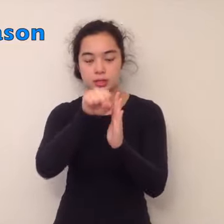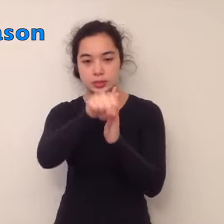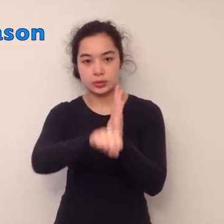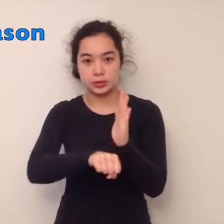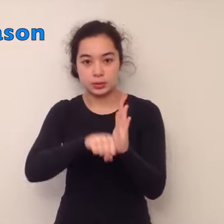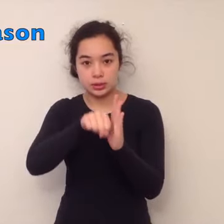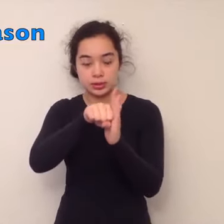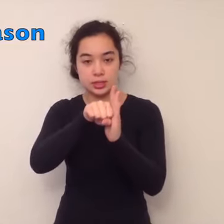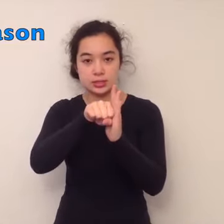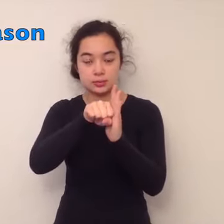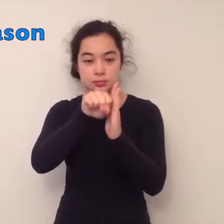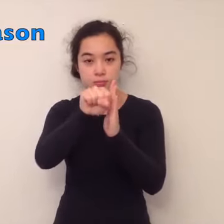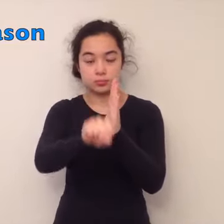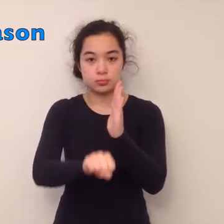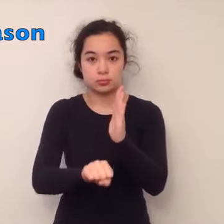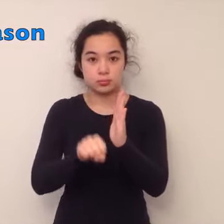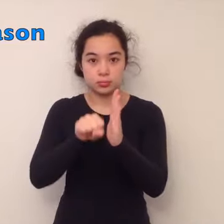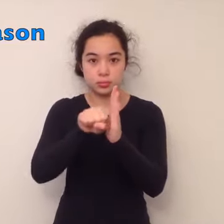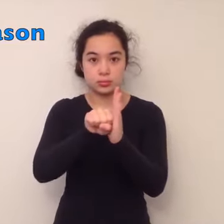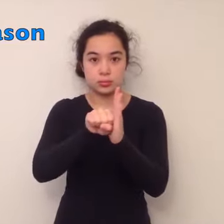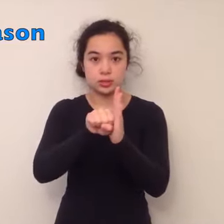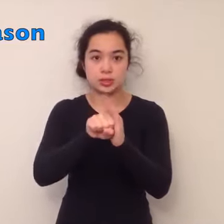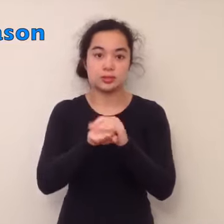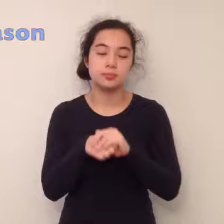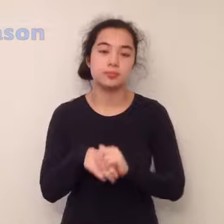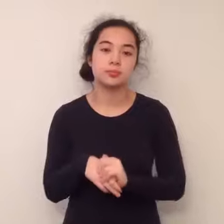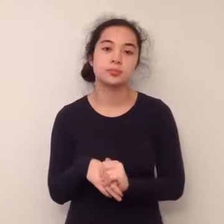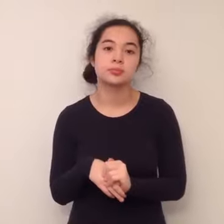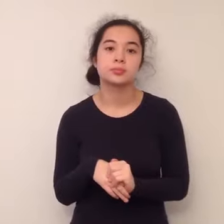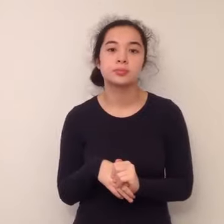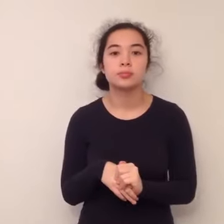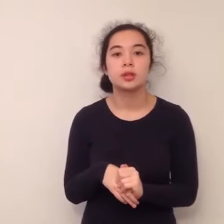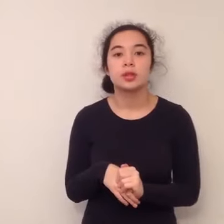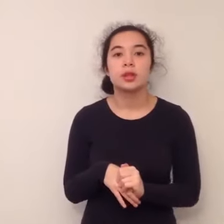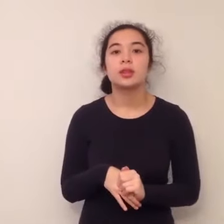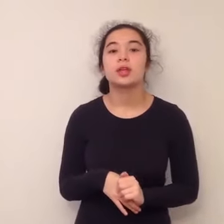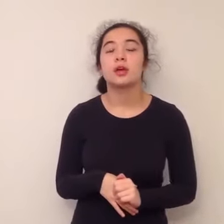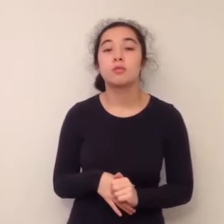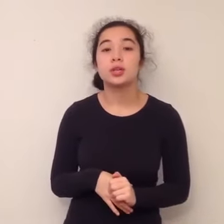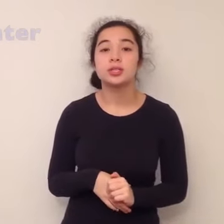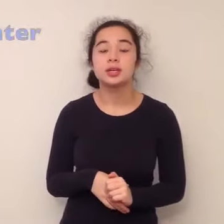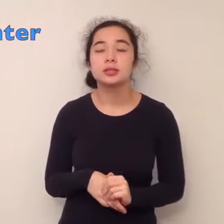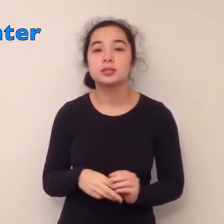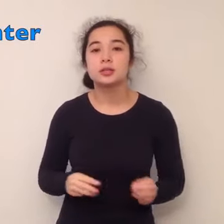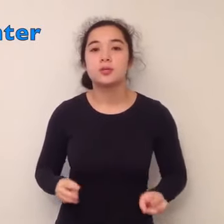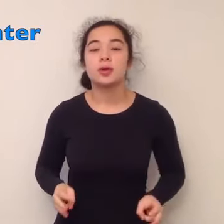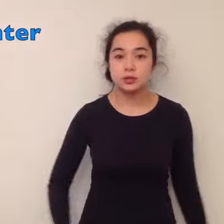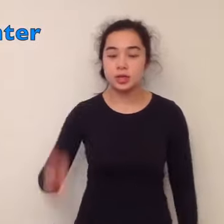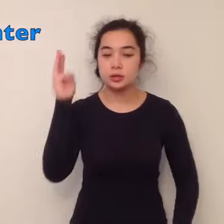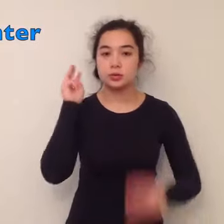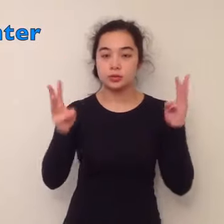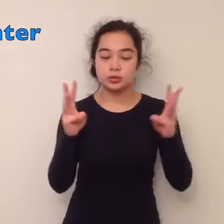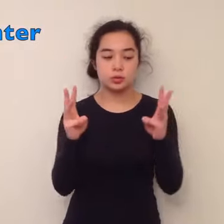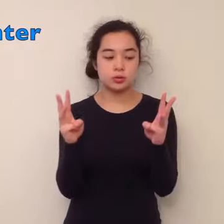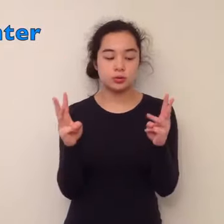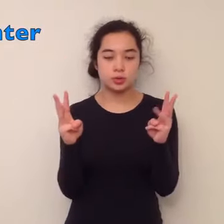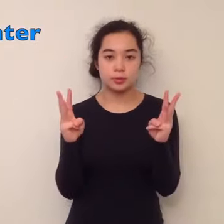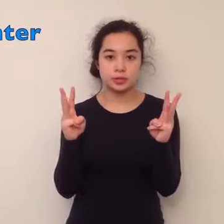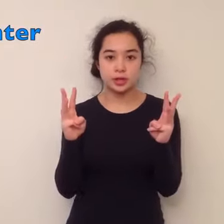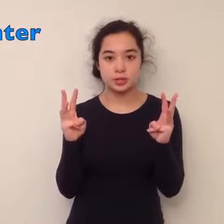So, season. Season. And then you have winter, where you can take your 2 W signs in